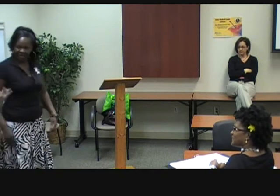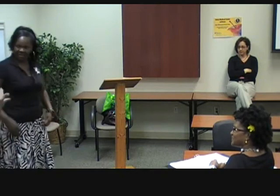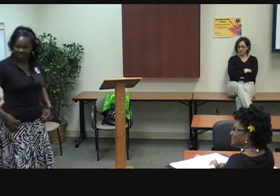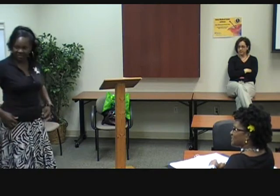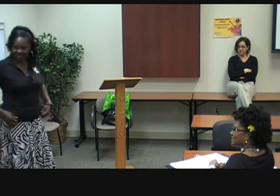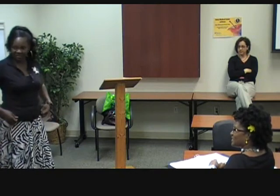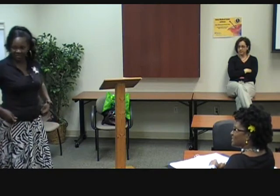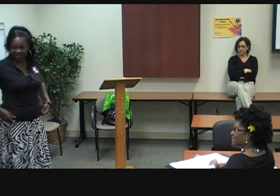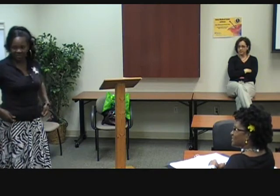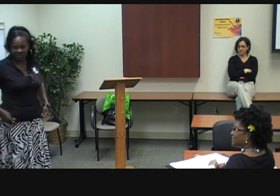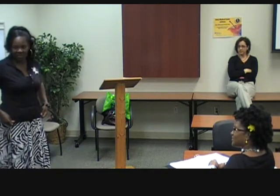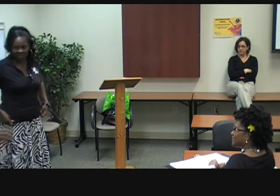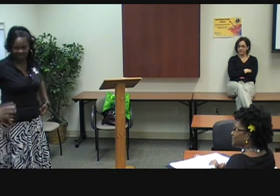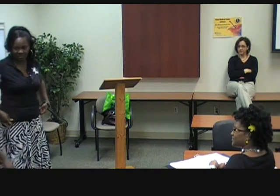over.